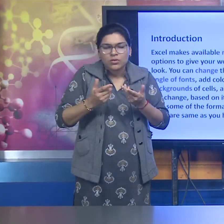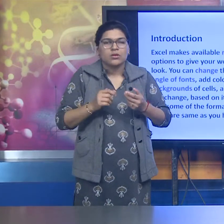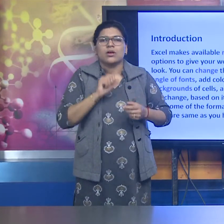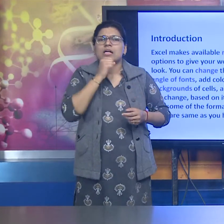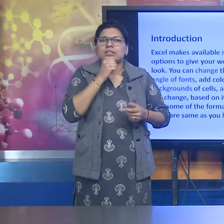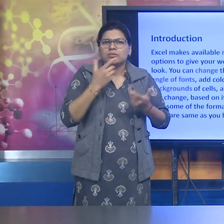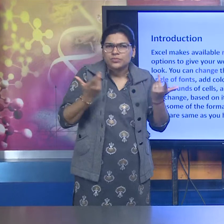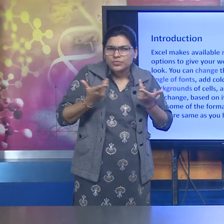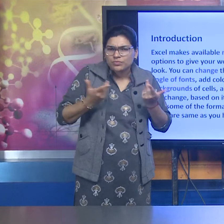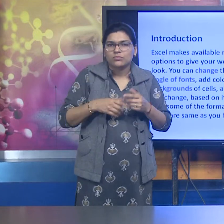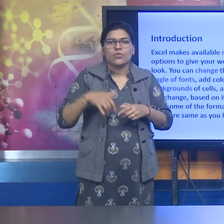look.